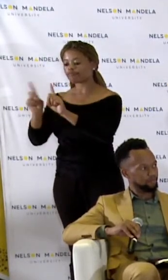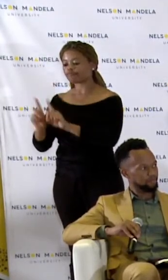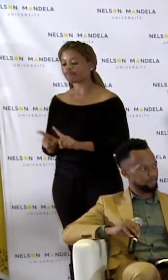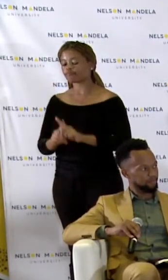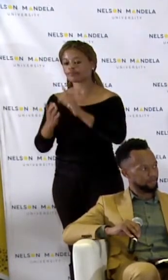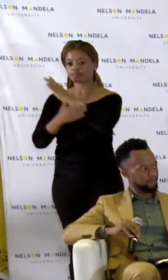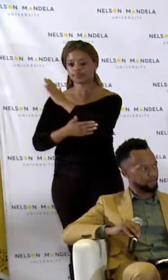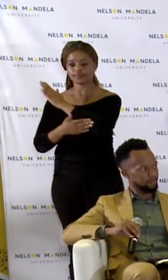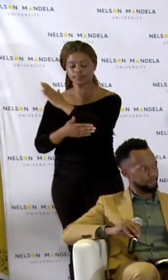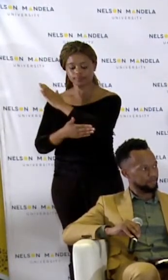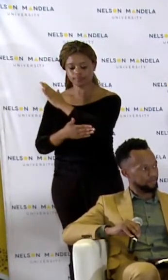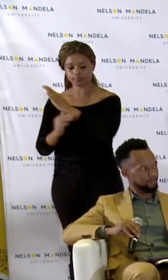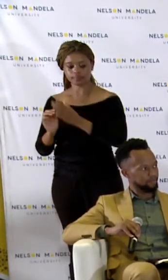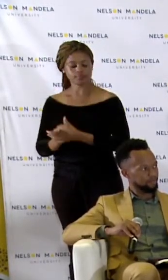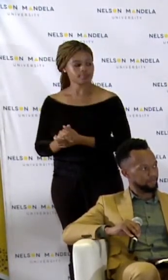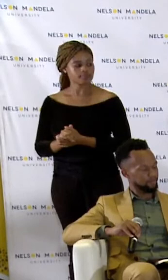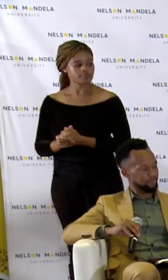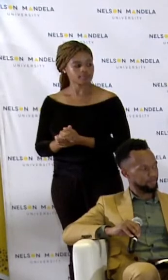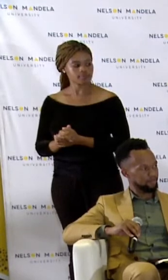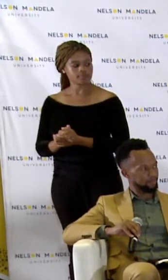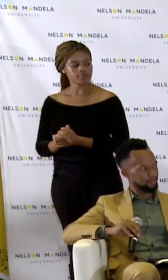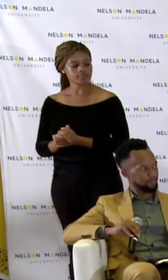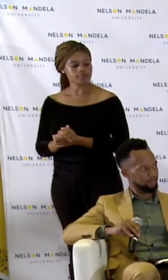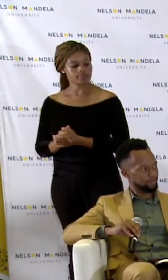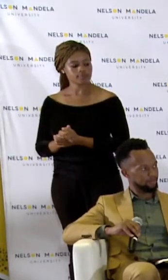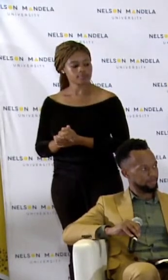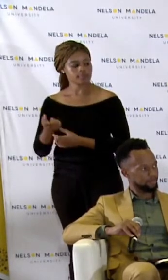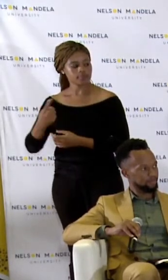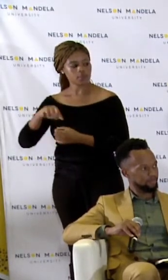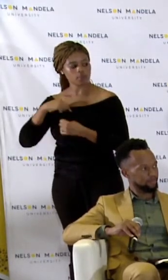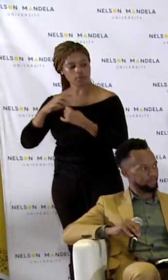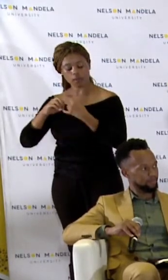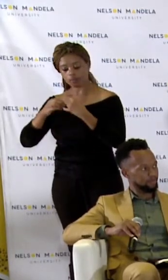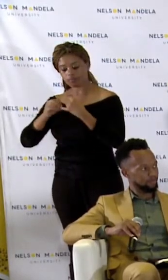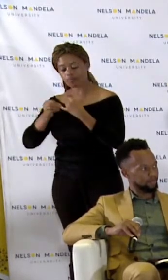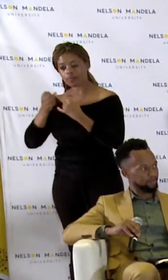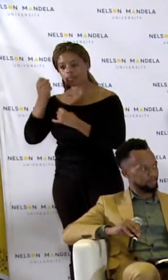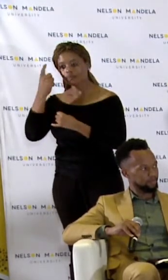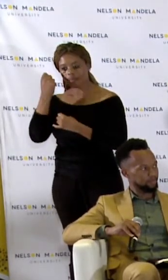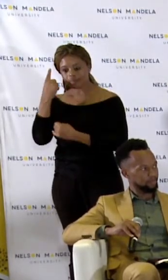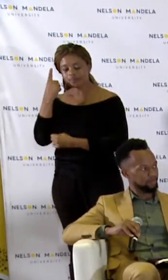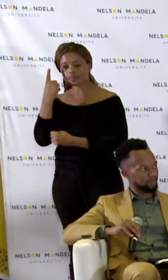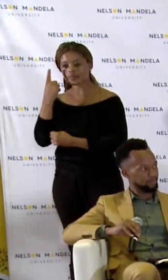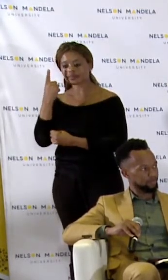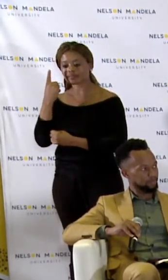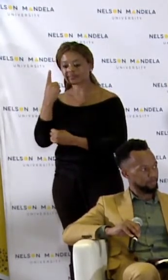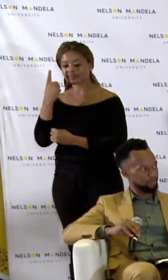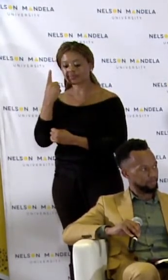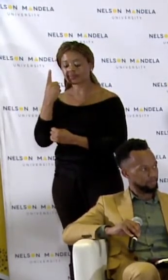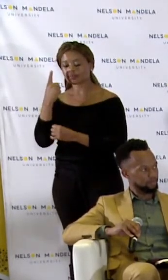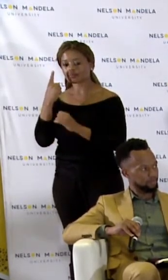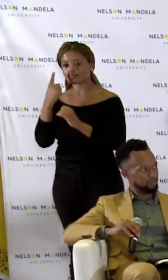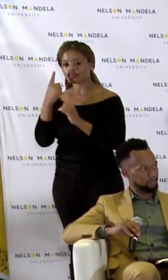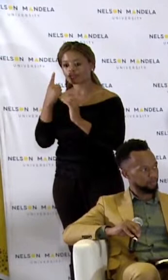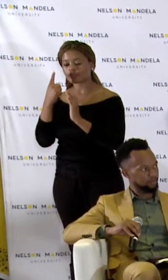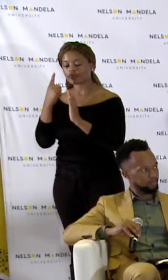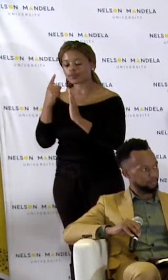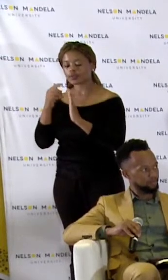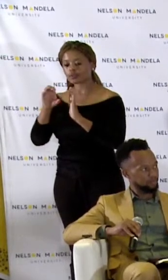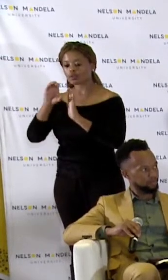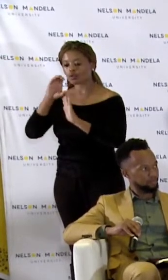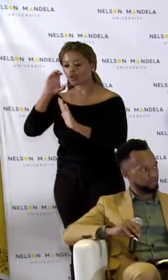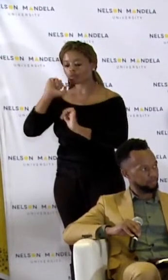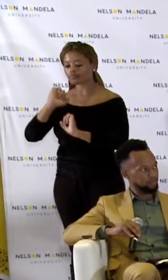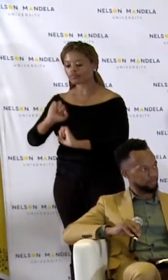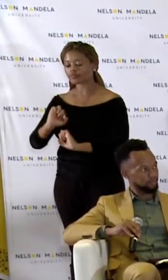have. So we then try and understand what is the context within that